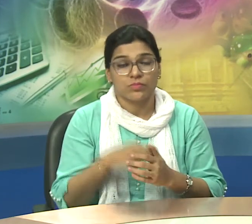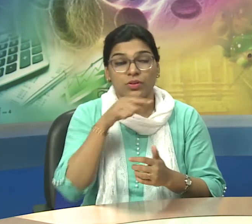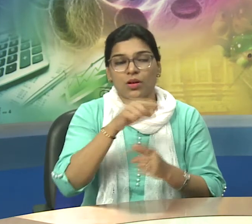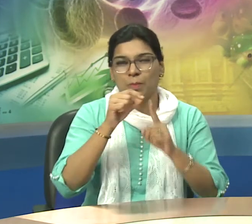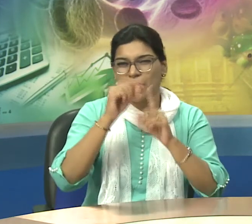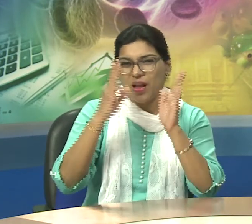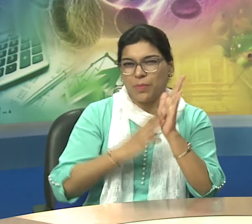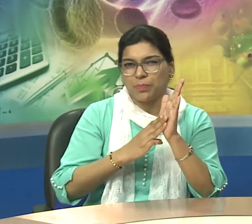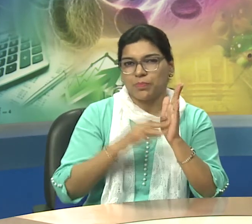at the